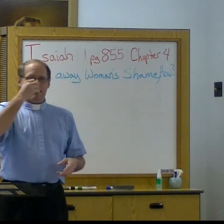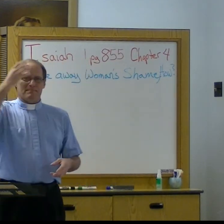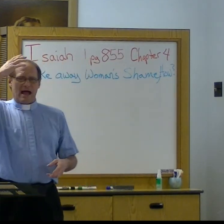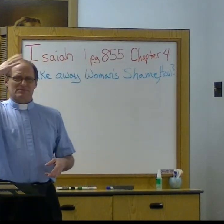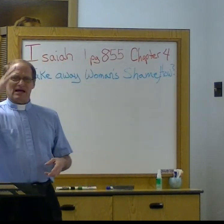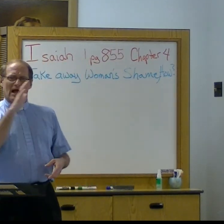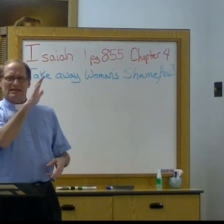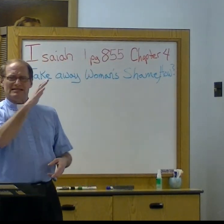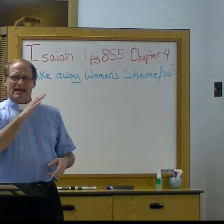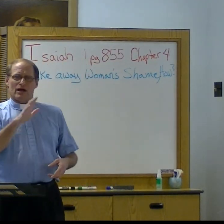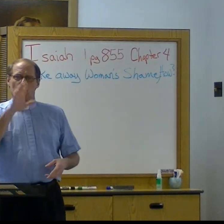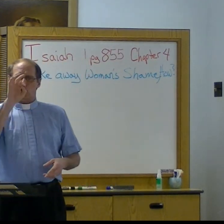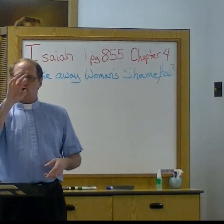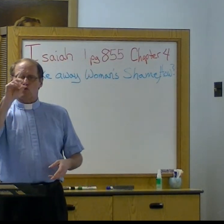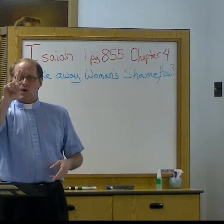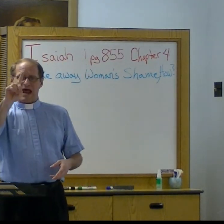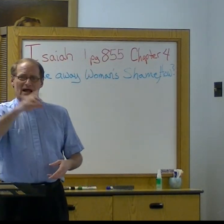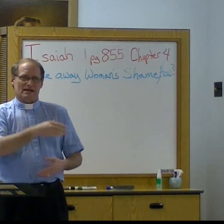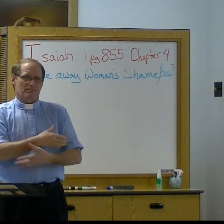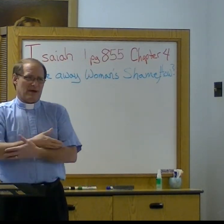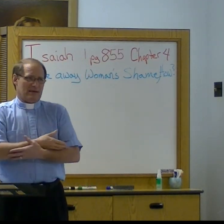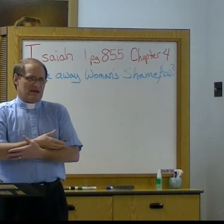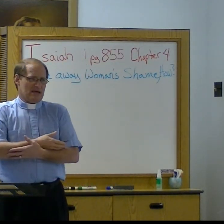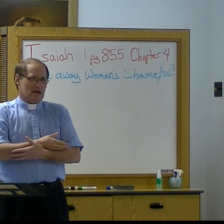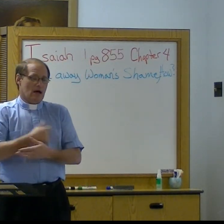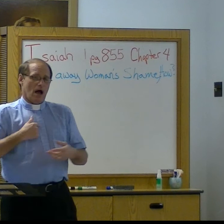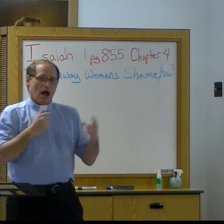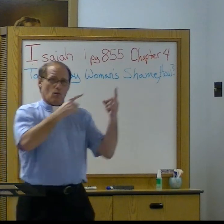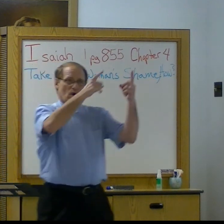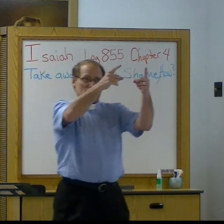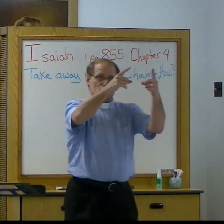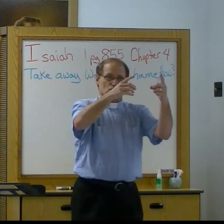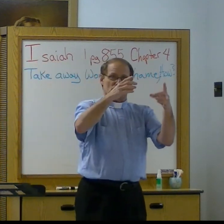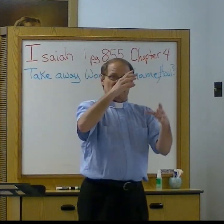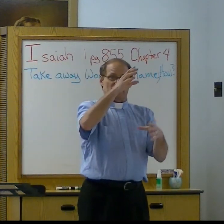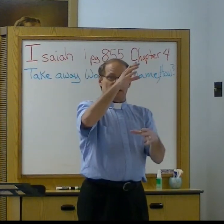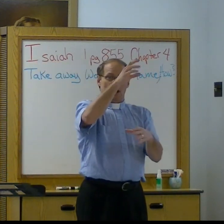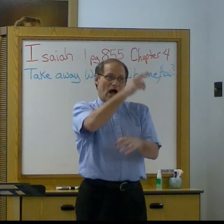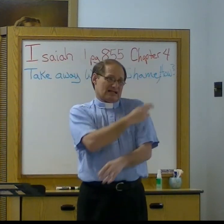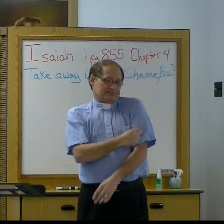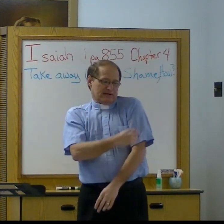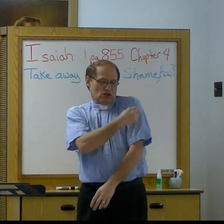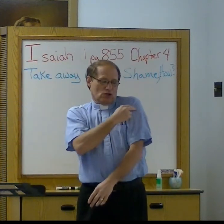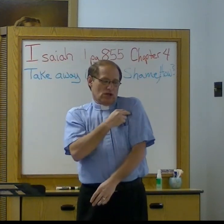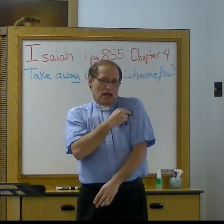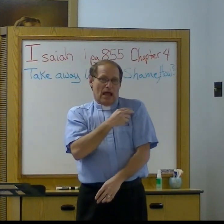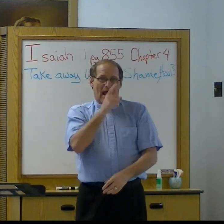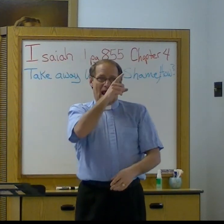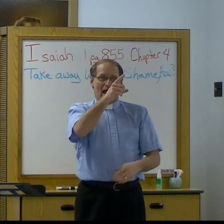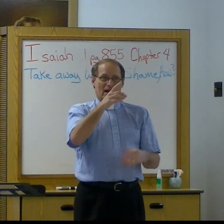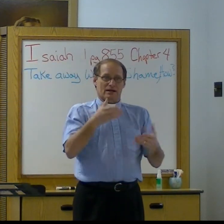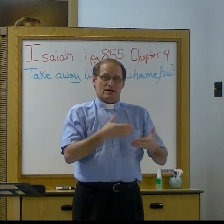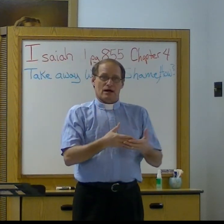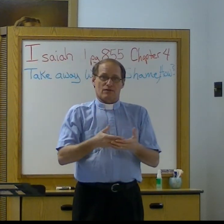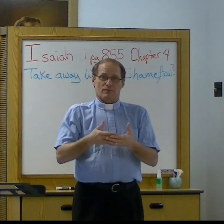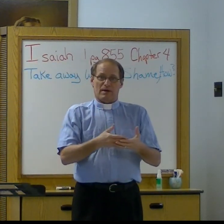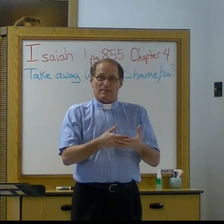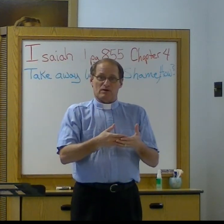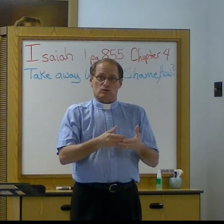I baptized their grandbaby. I went to the hospital, and the baby was